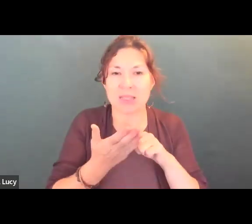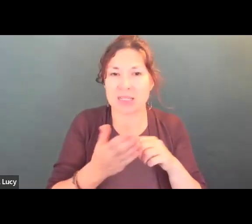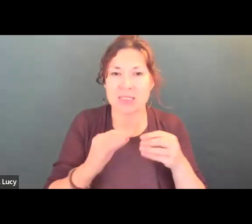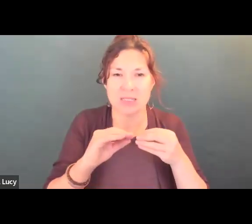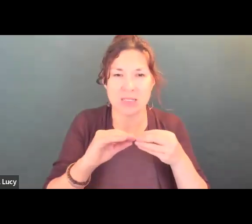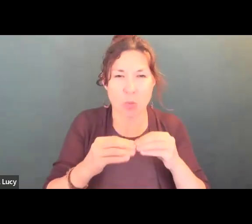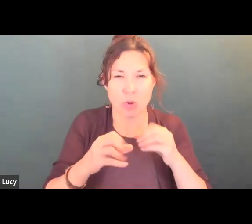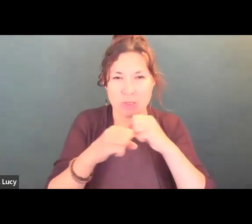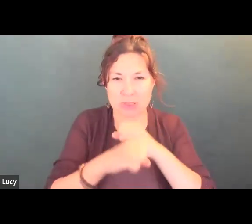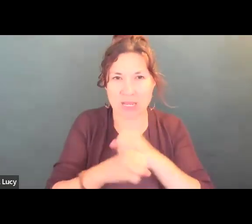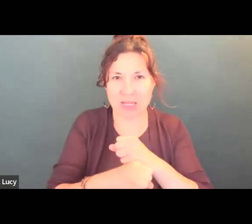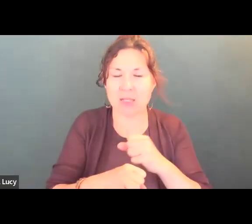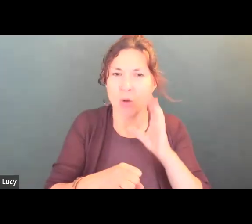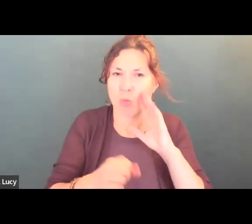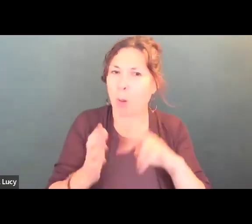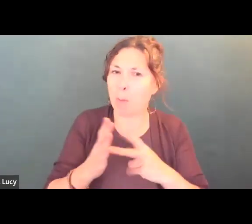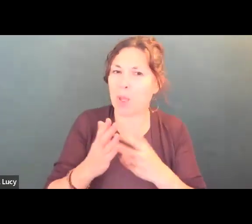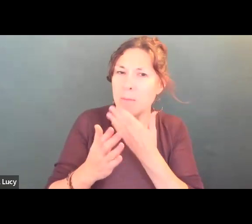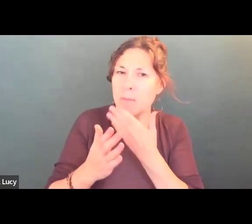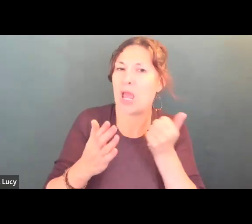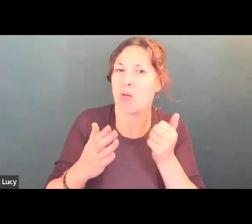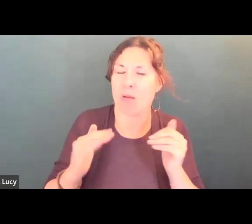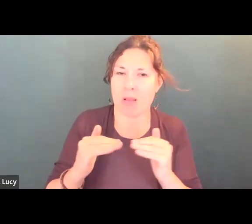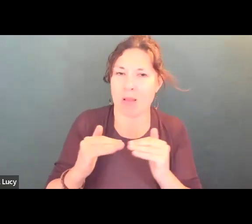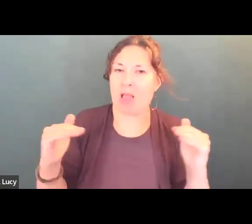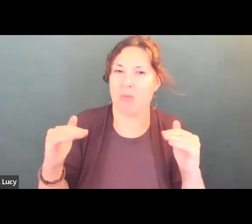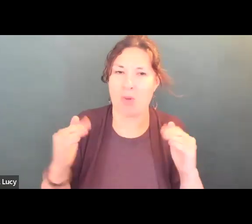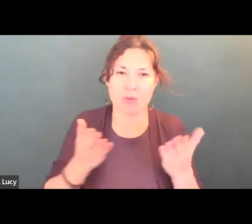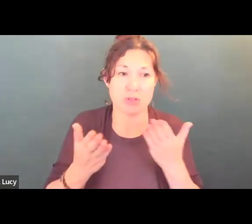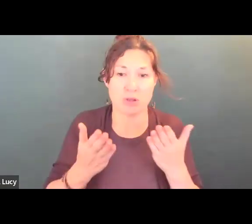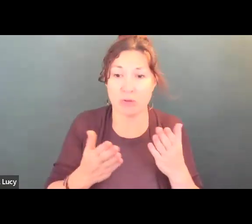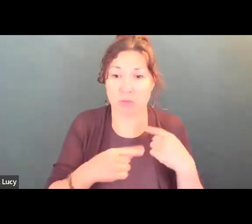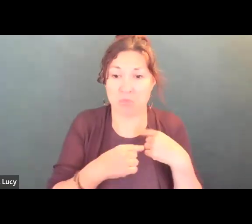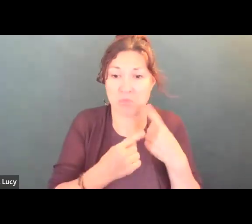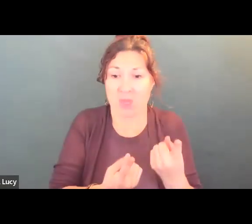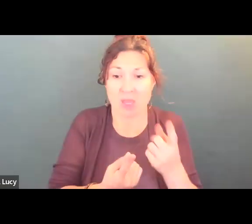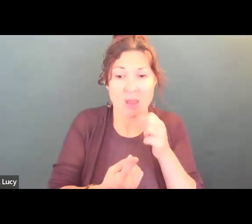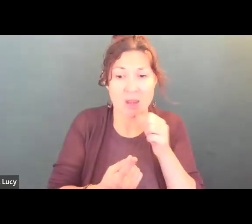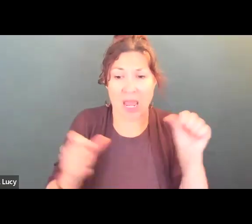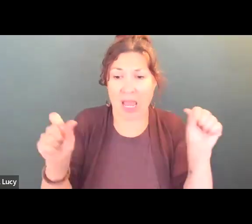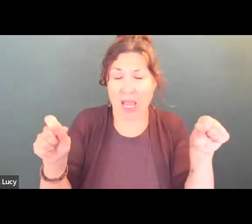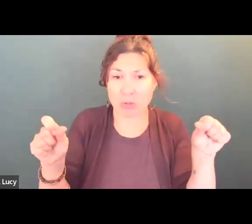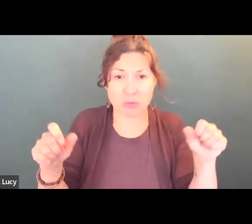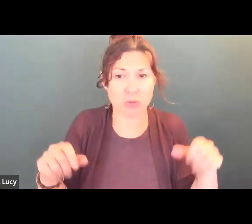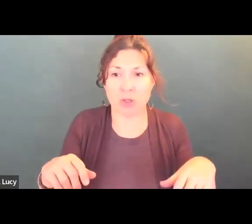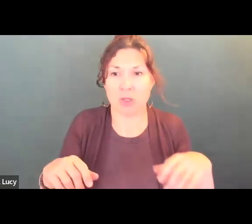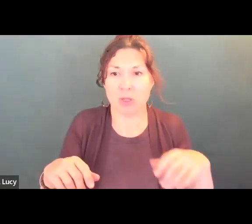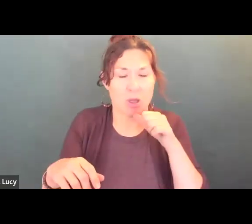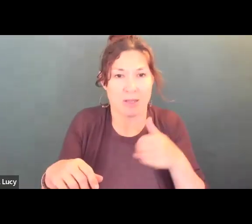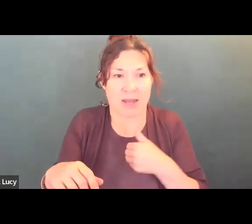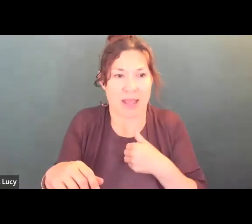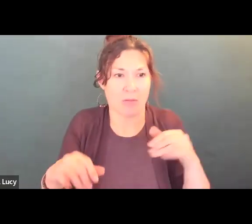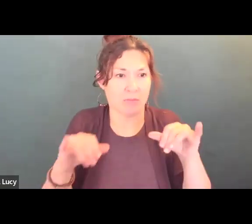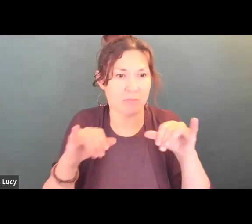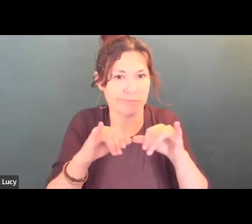different level of service to folks that we haven't been able to because we just frankly haven't had the systems and the data. I also